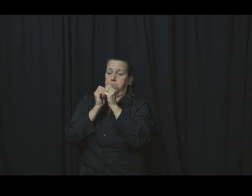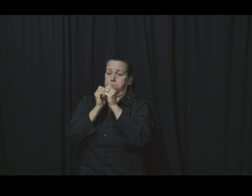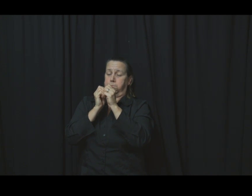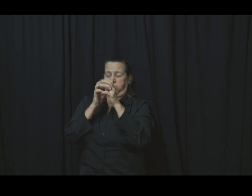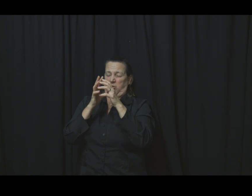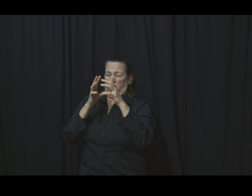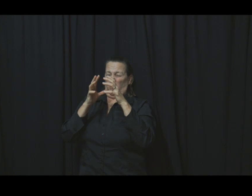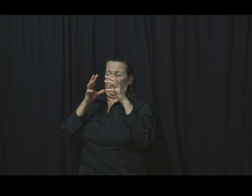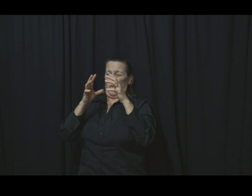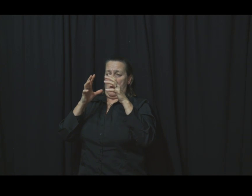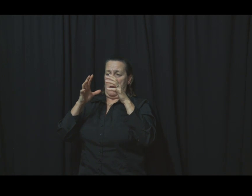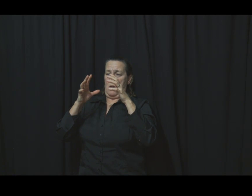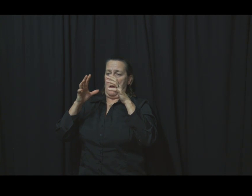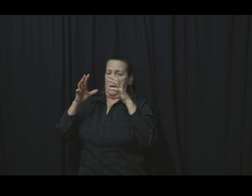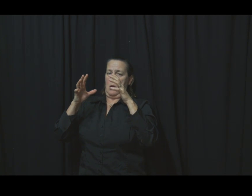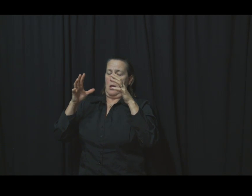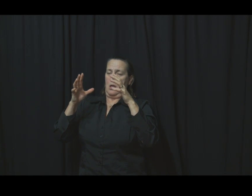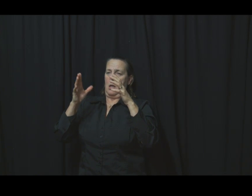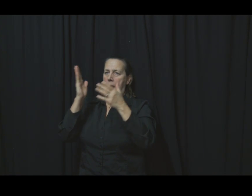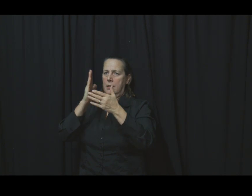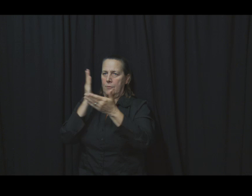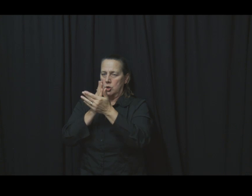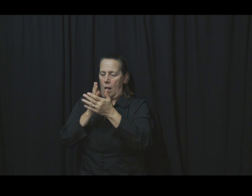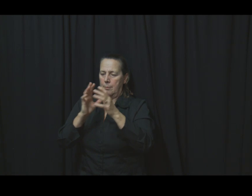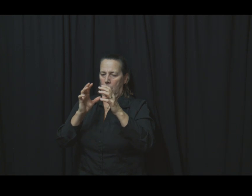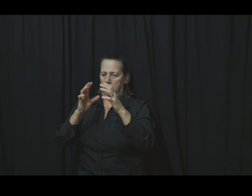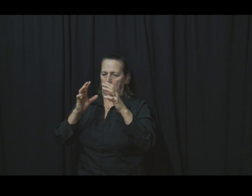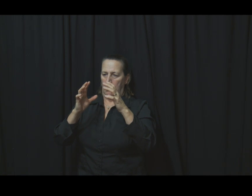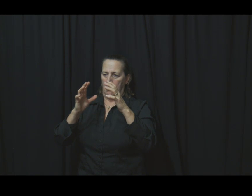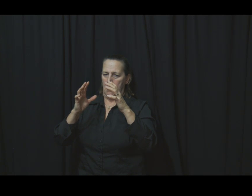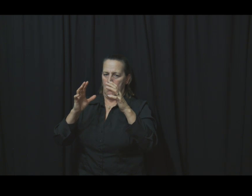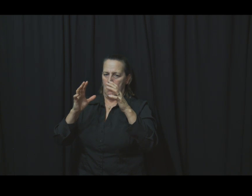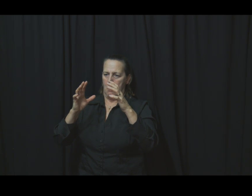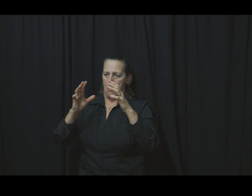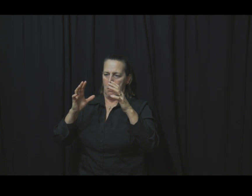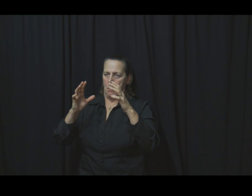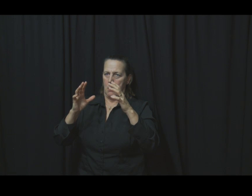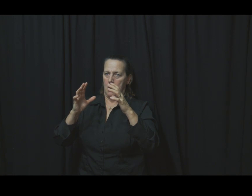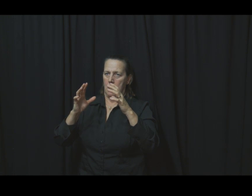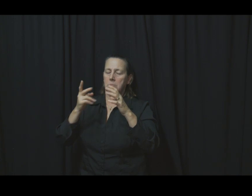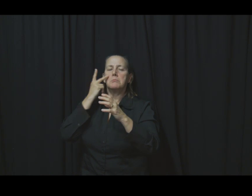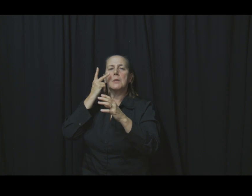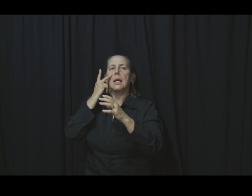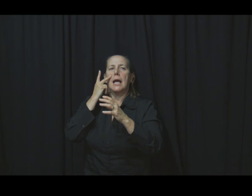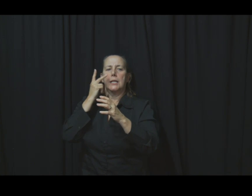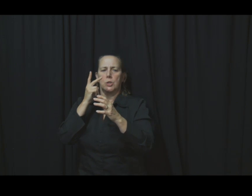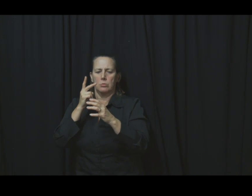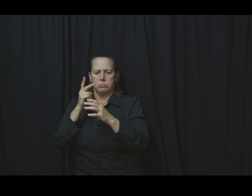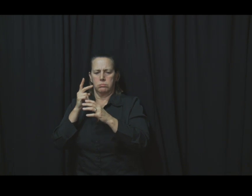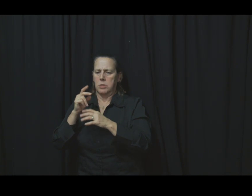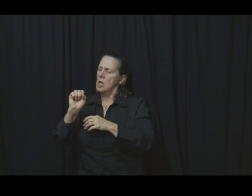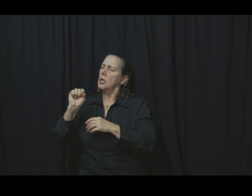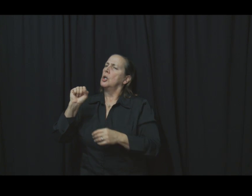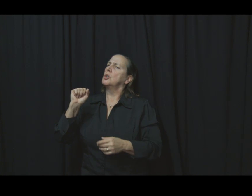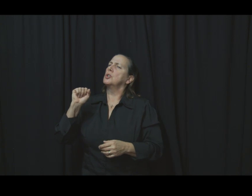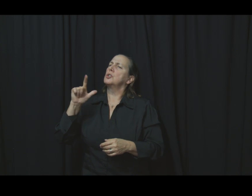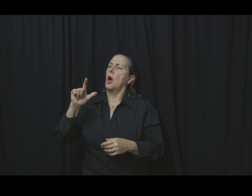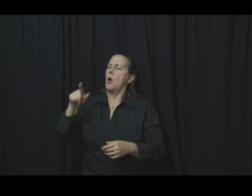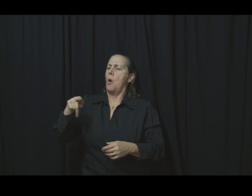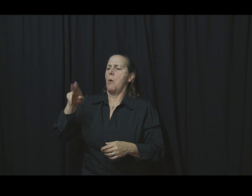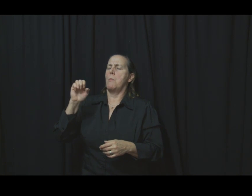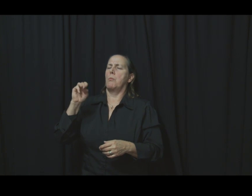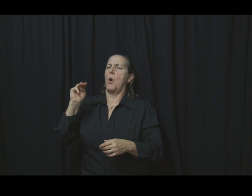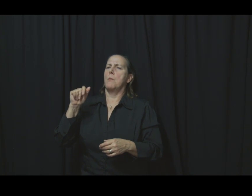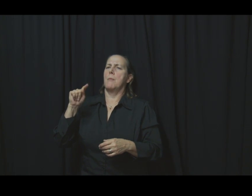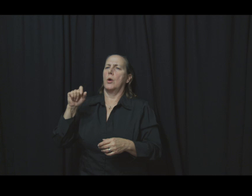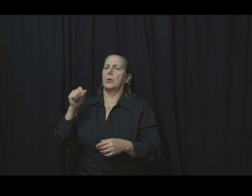stopping? Well, in 2004, Saul Perlmutter and his colleagues went looking for the rate at which the universe